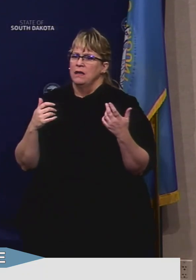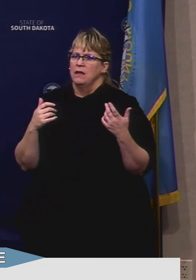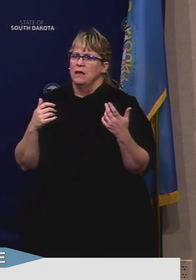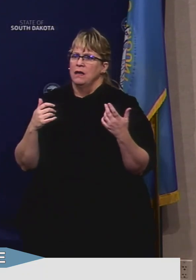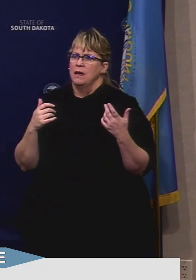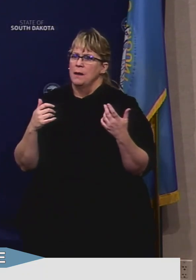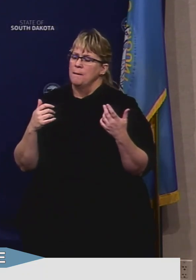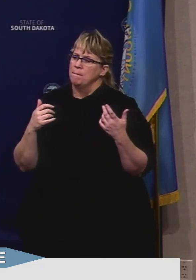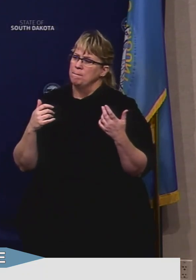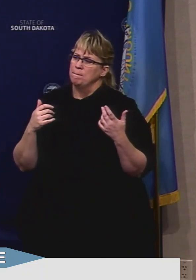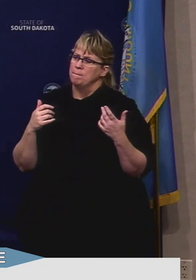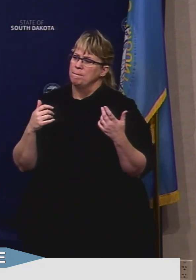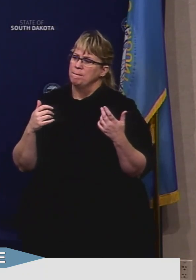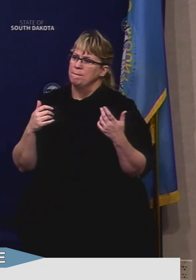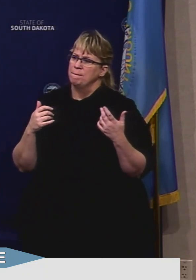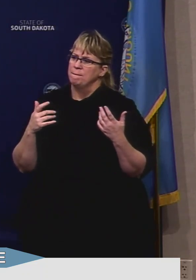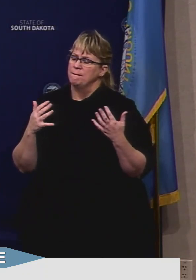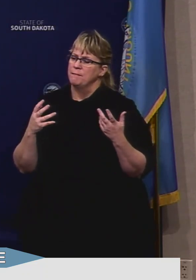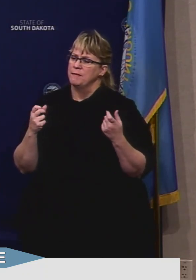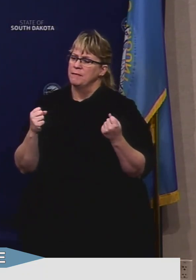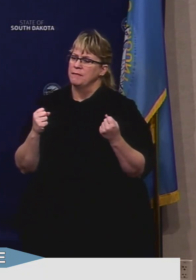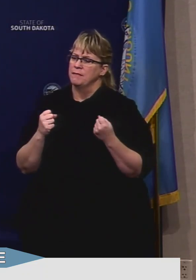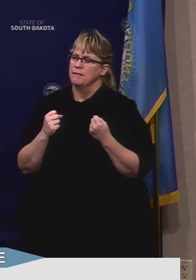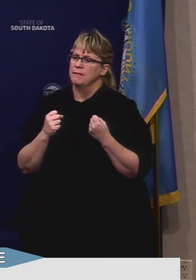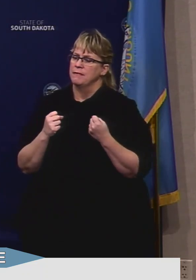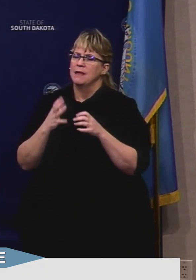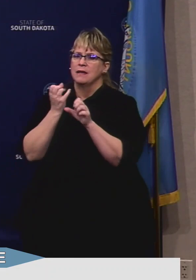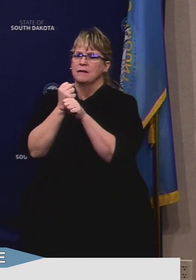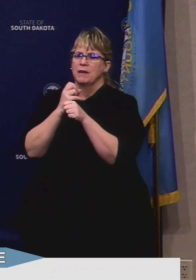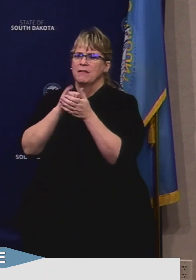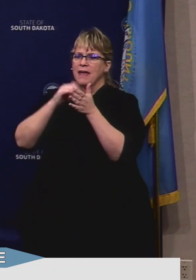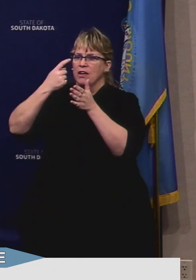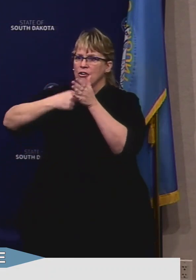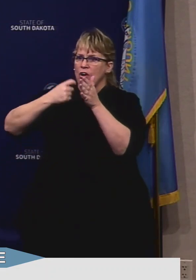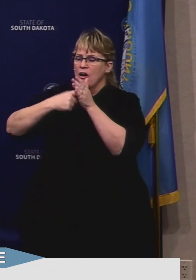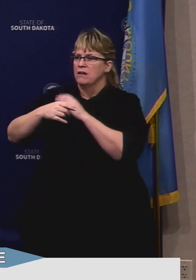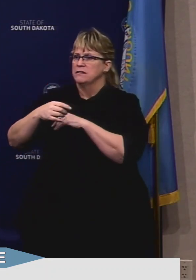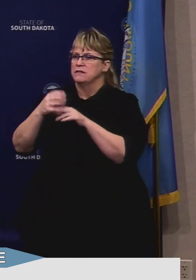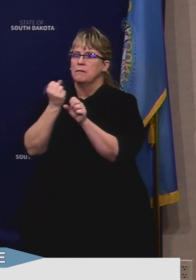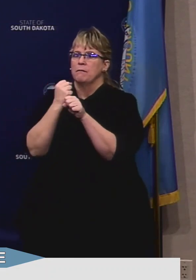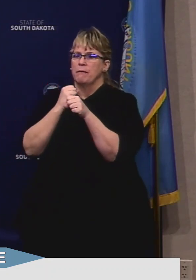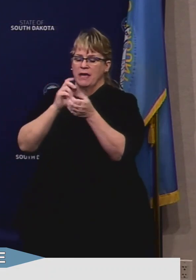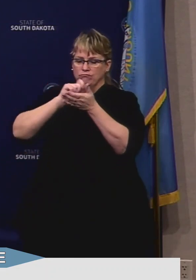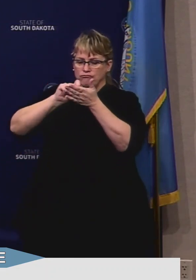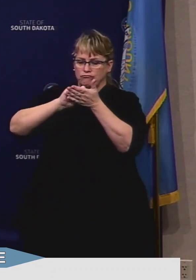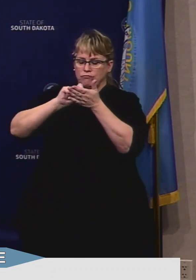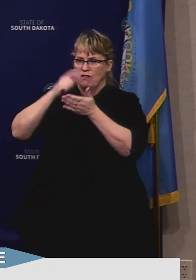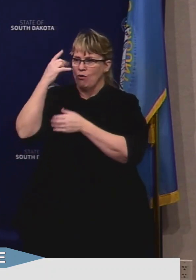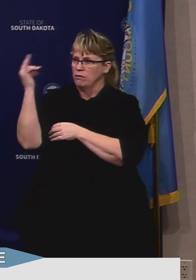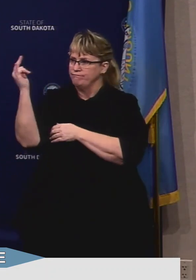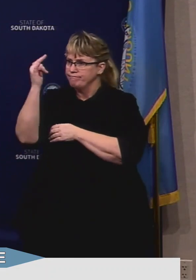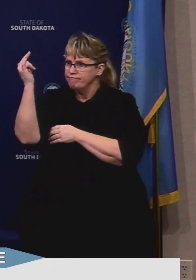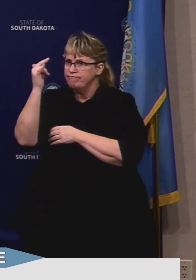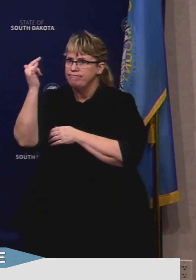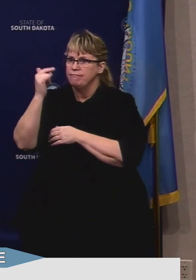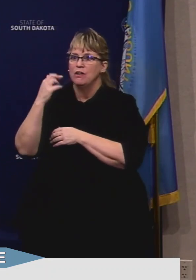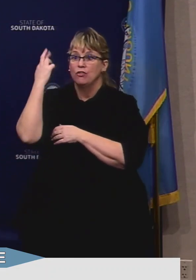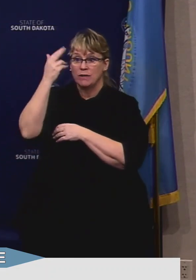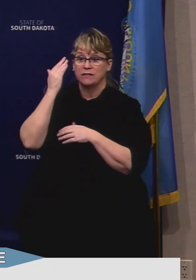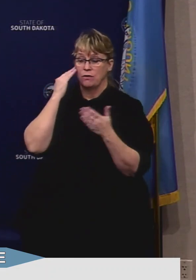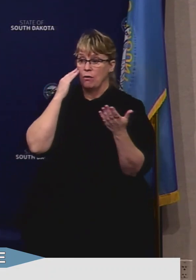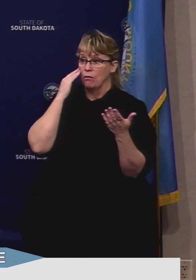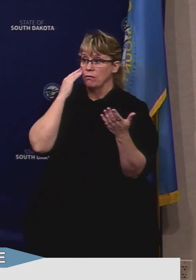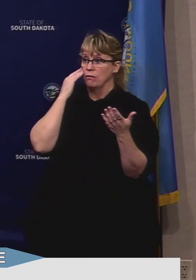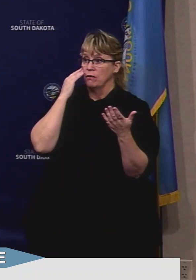intended to make those costs and flight logs and the reason for travel known. It